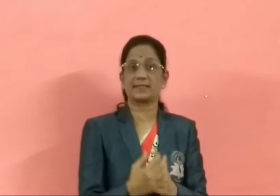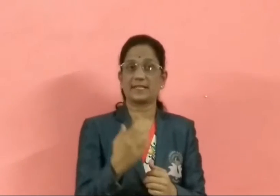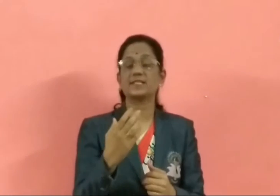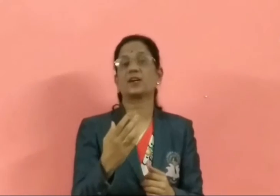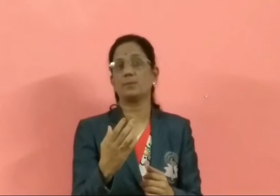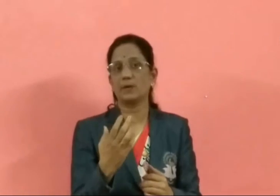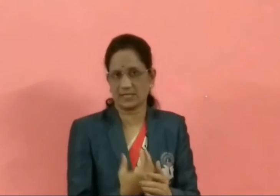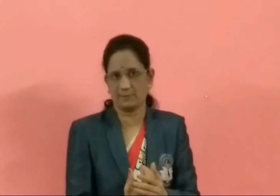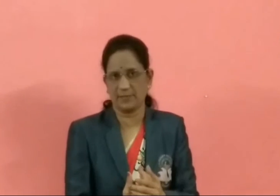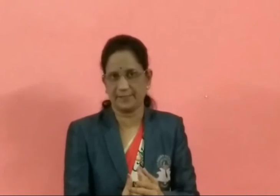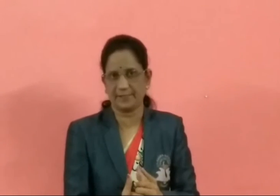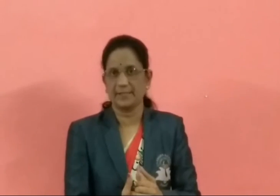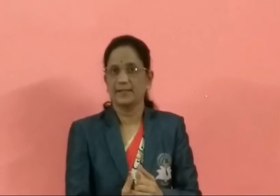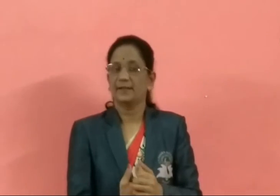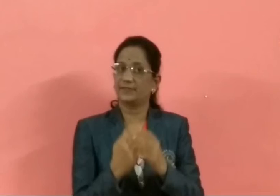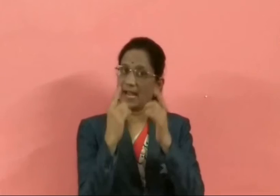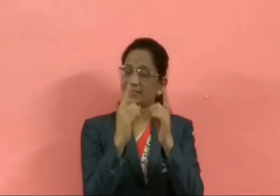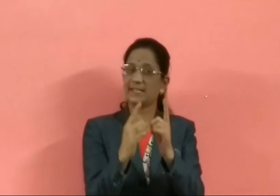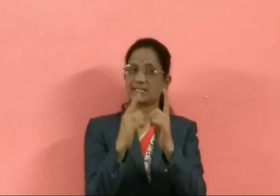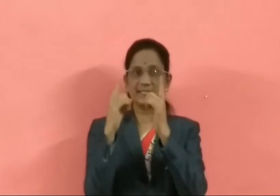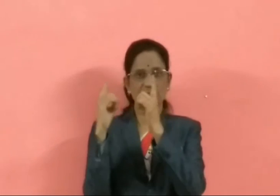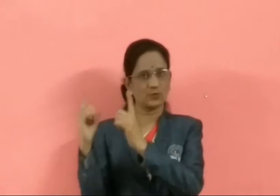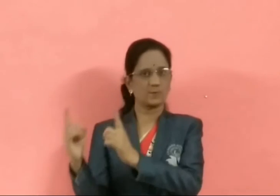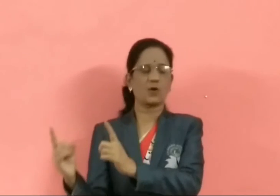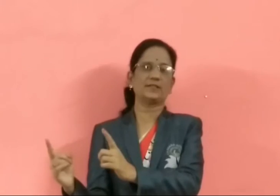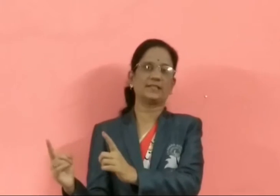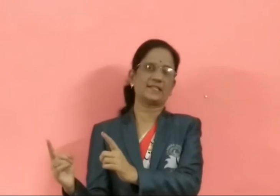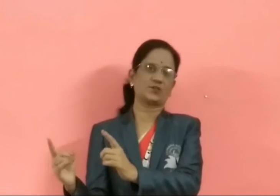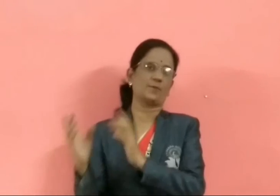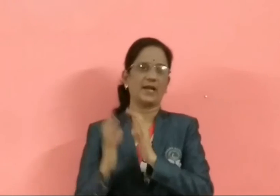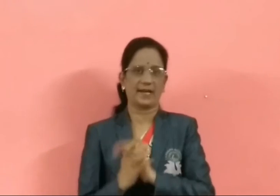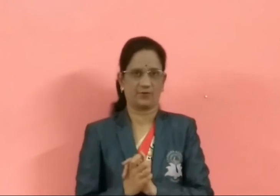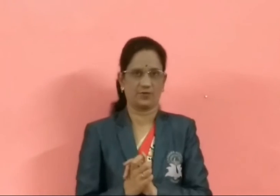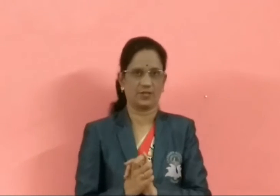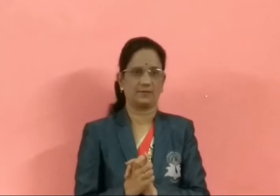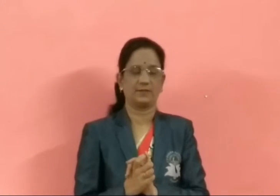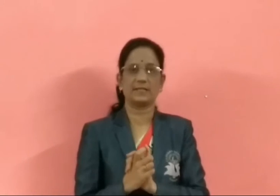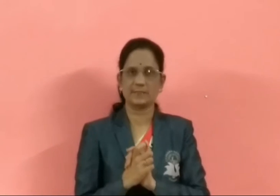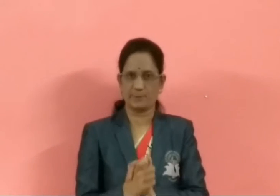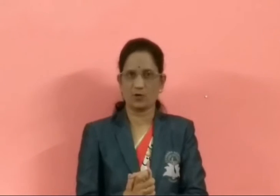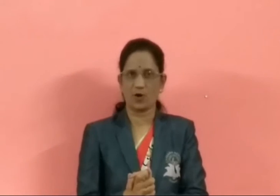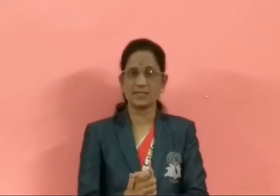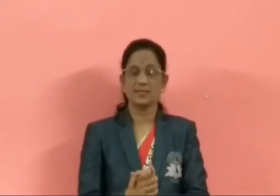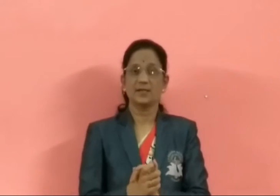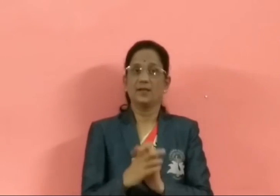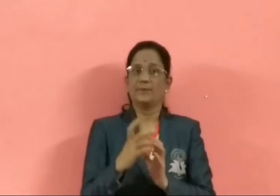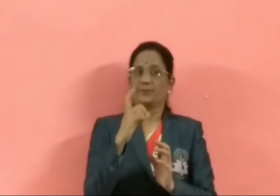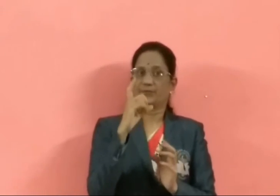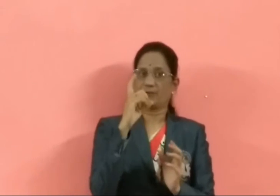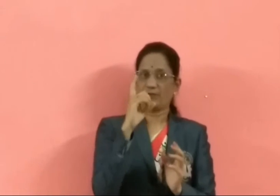is the combustibility. That test is used for the test of the hydrogen. It is because the first